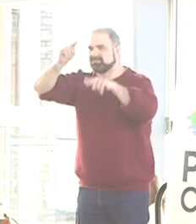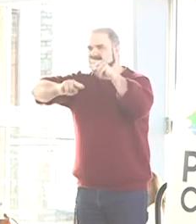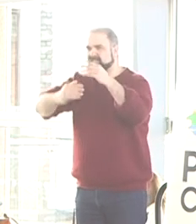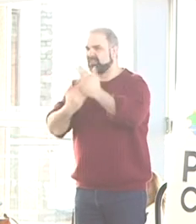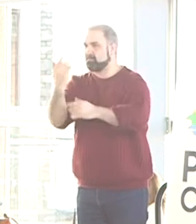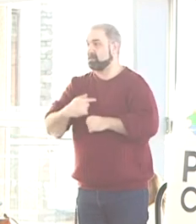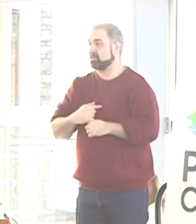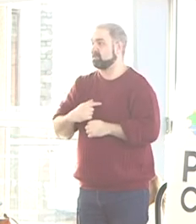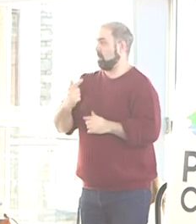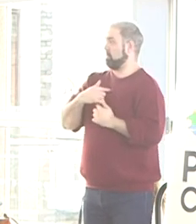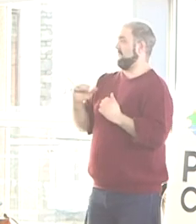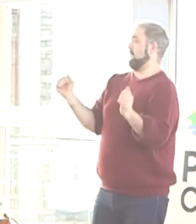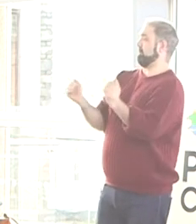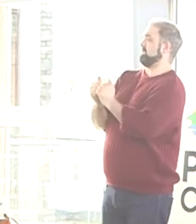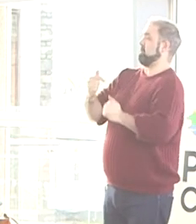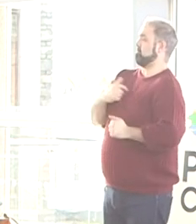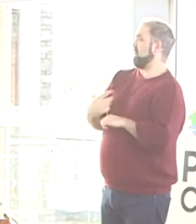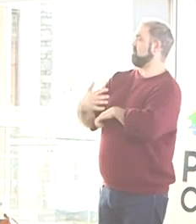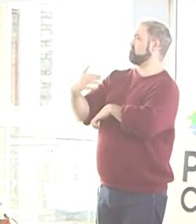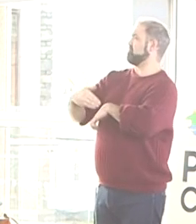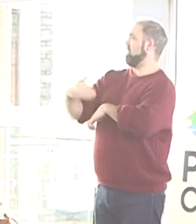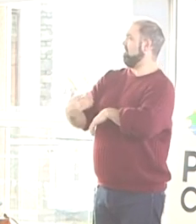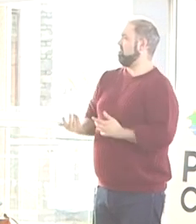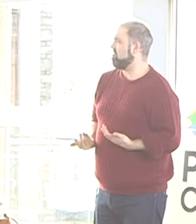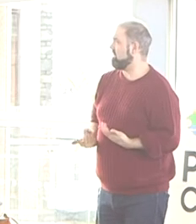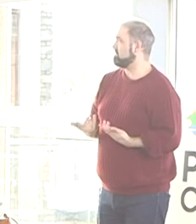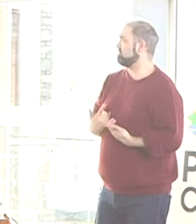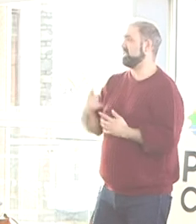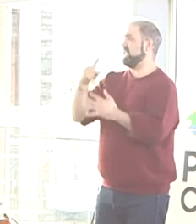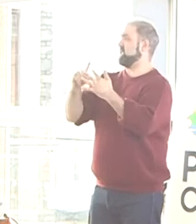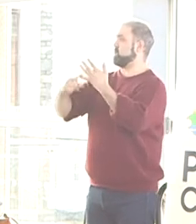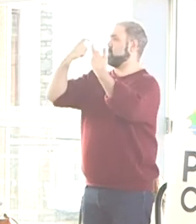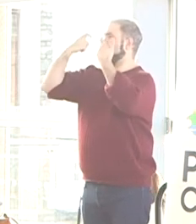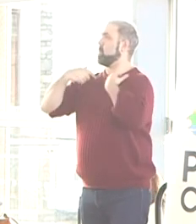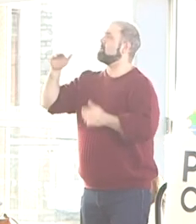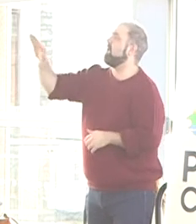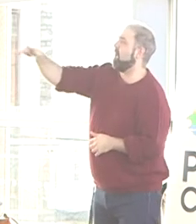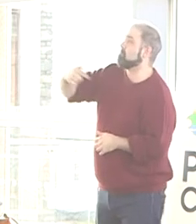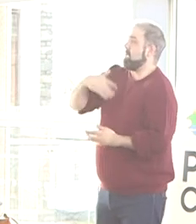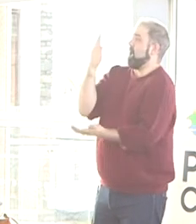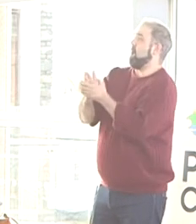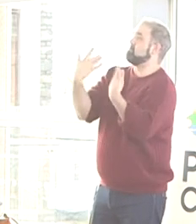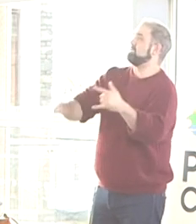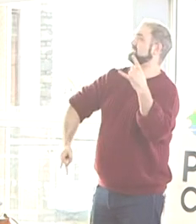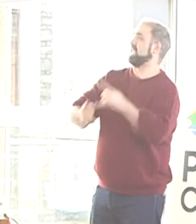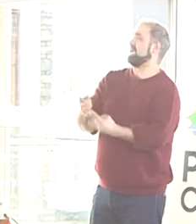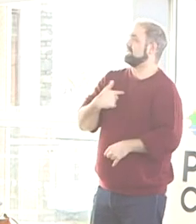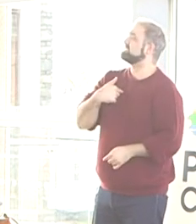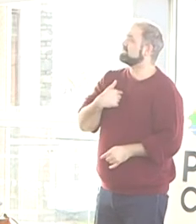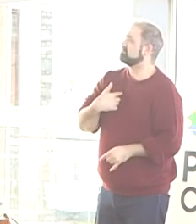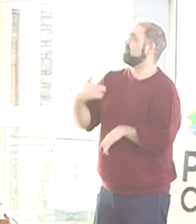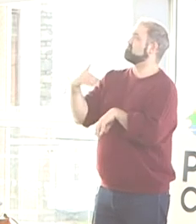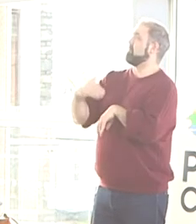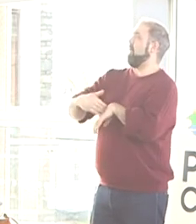was admitting being a criminal. I was admitting to the European court that I had sex, and I was a